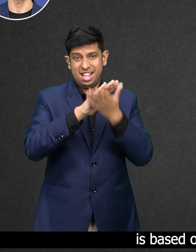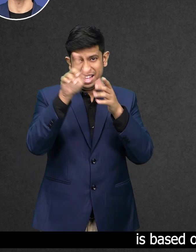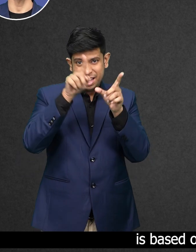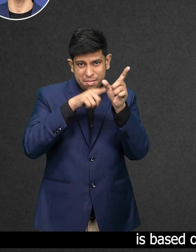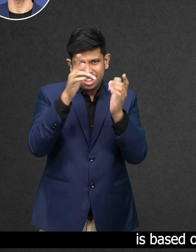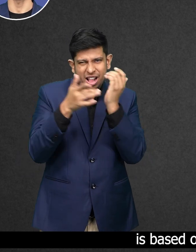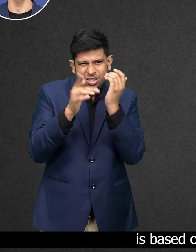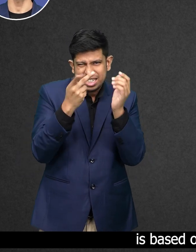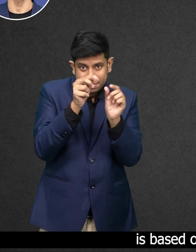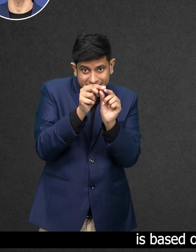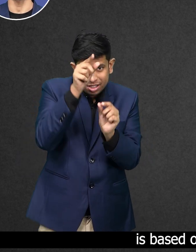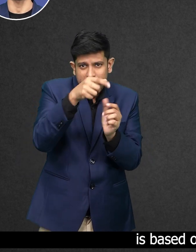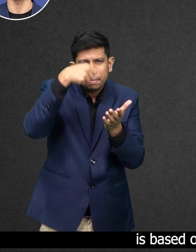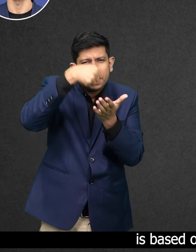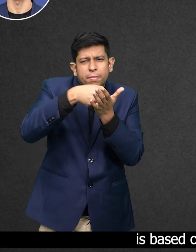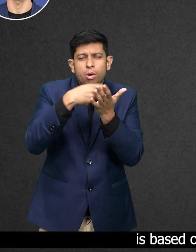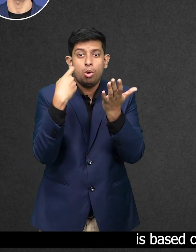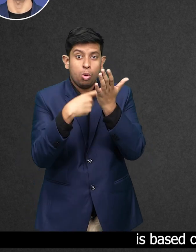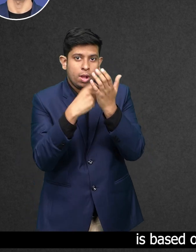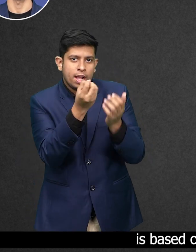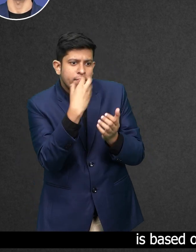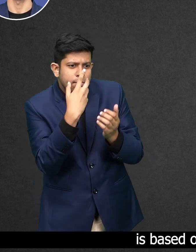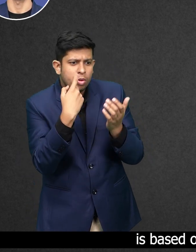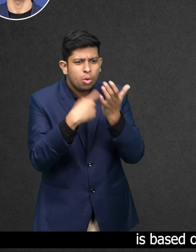Hydrometer is based on the principle of flotation.